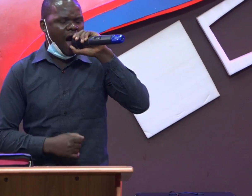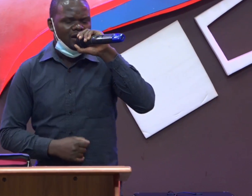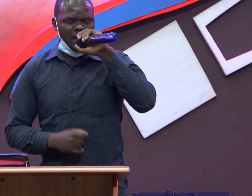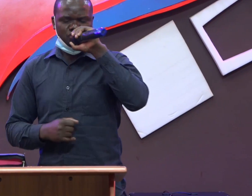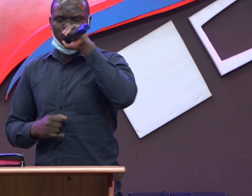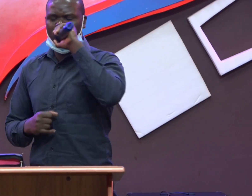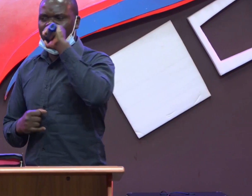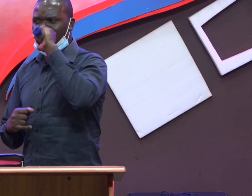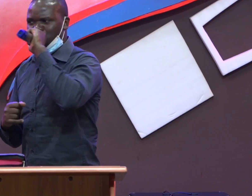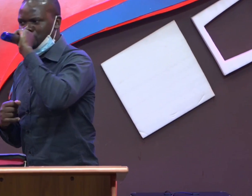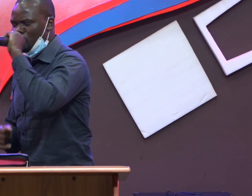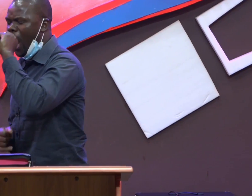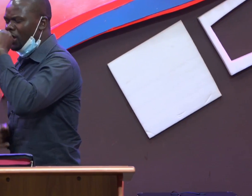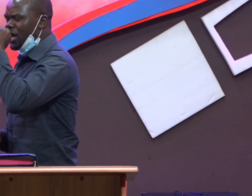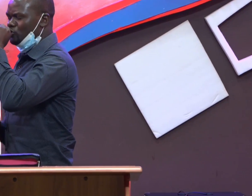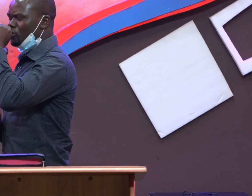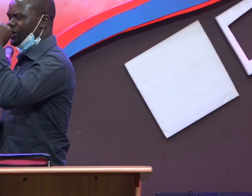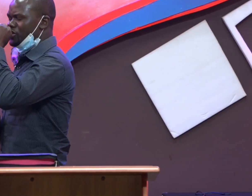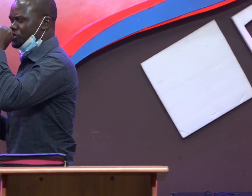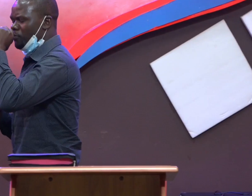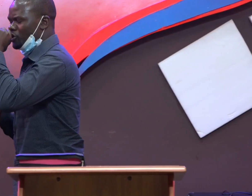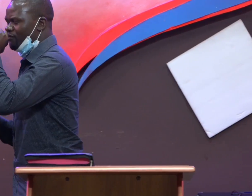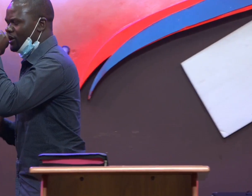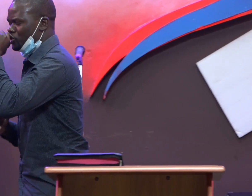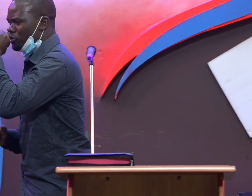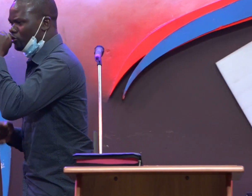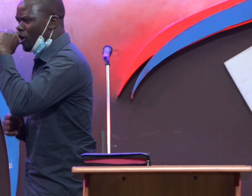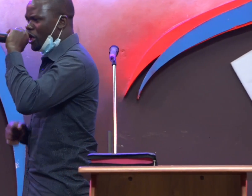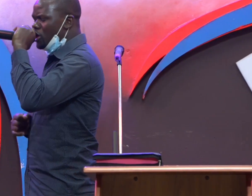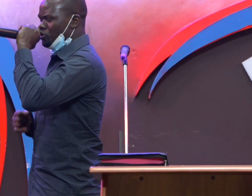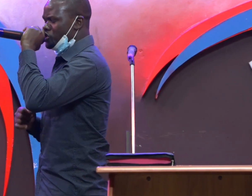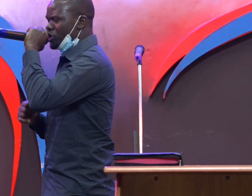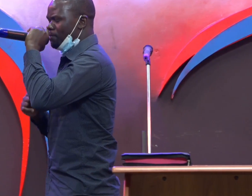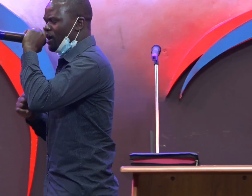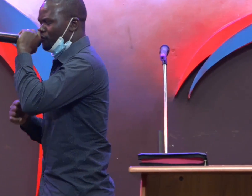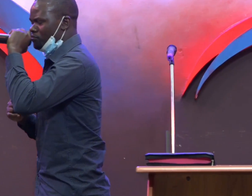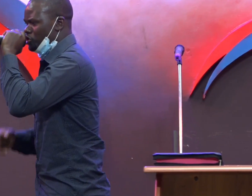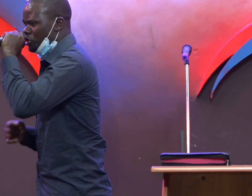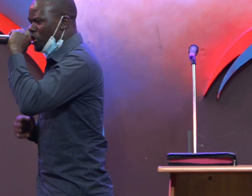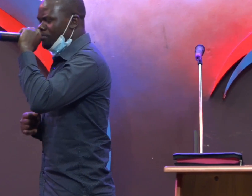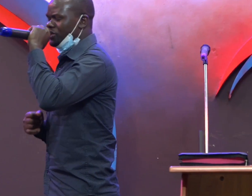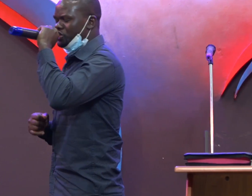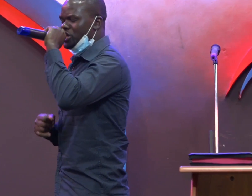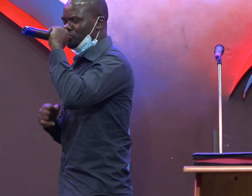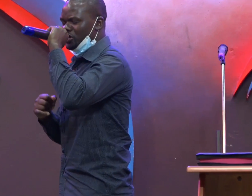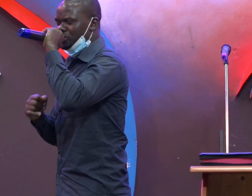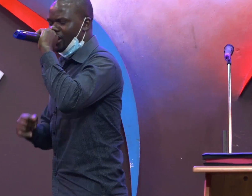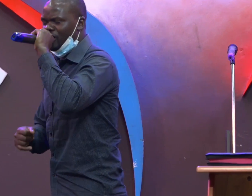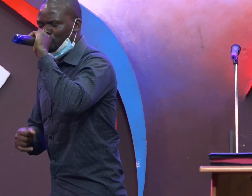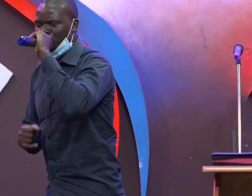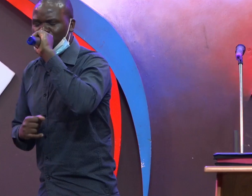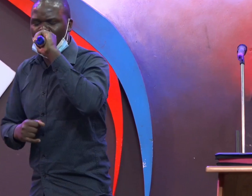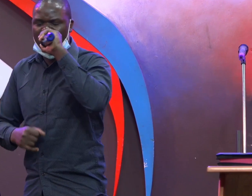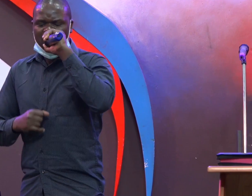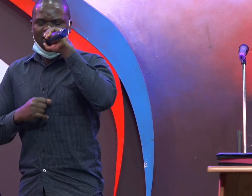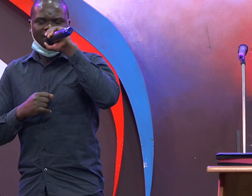your word, as you ordered Joshua, that do not let this book, heavenly King of glory, to disappear from you. Meditate on it,